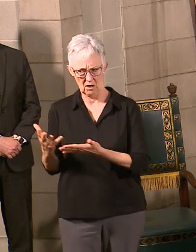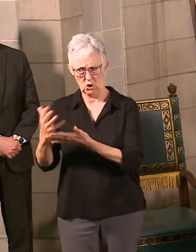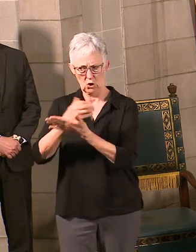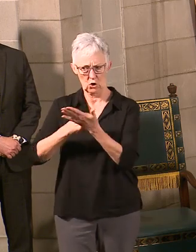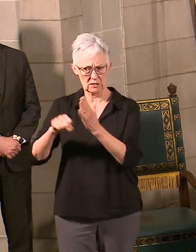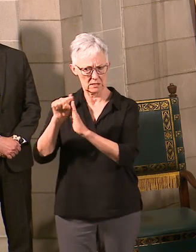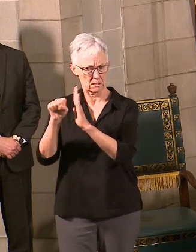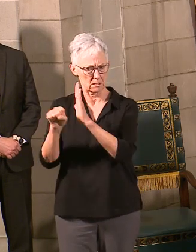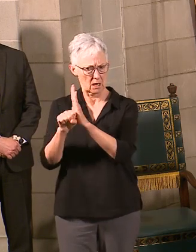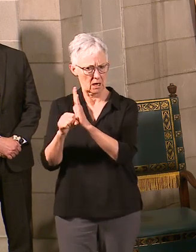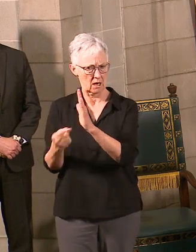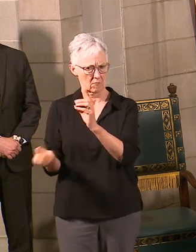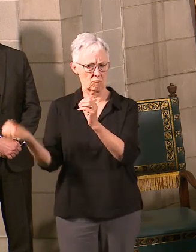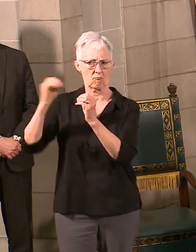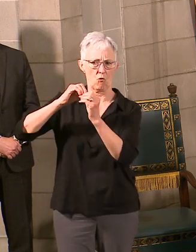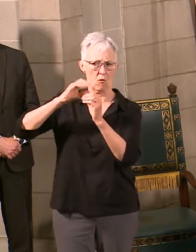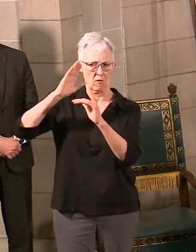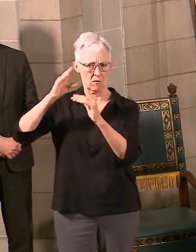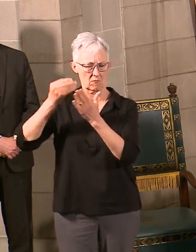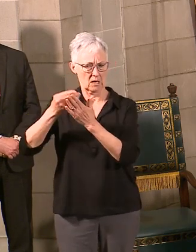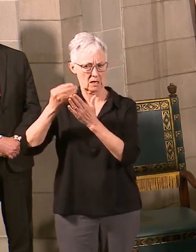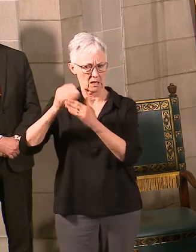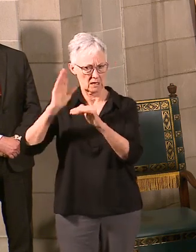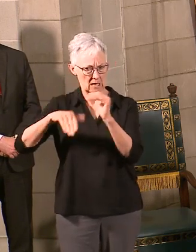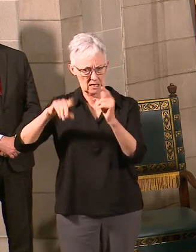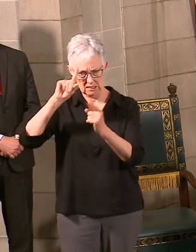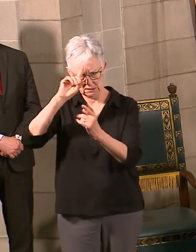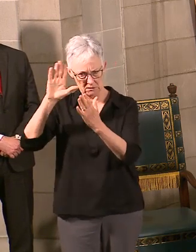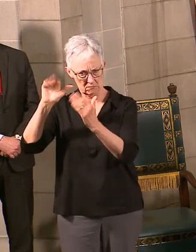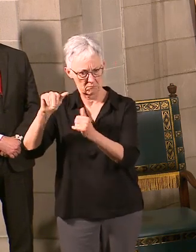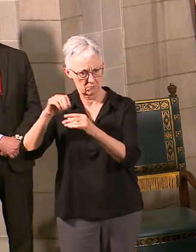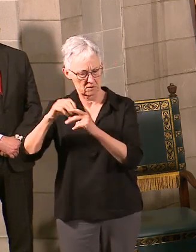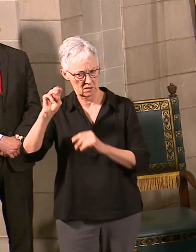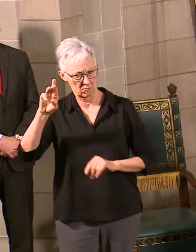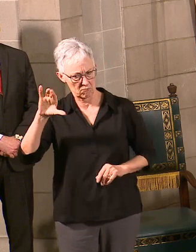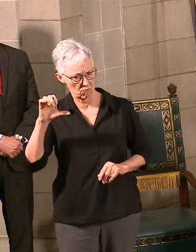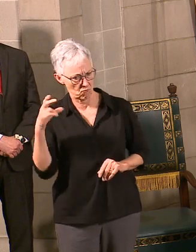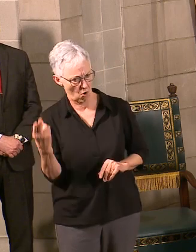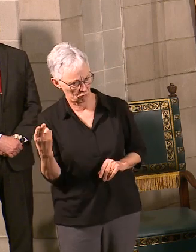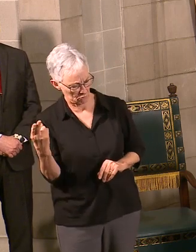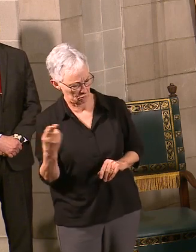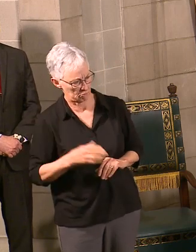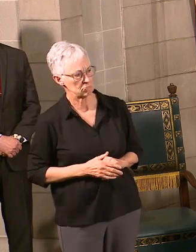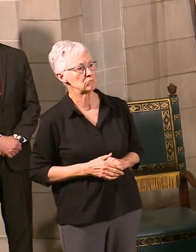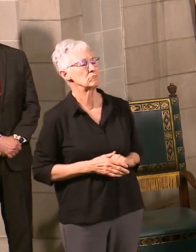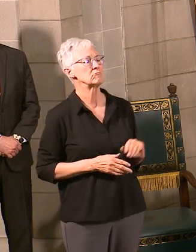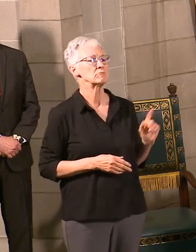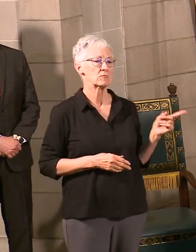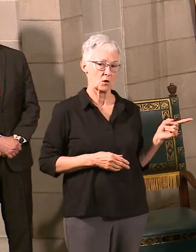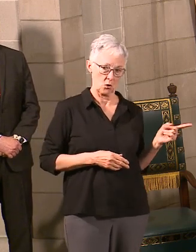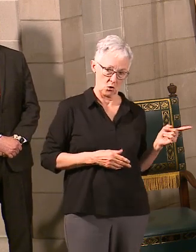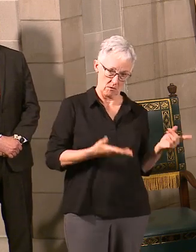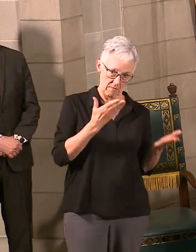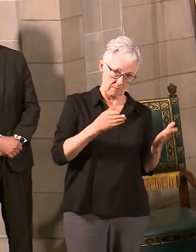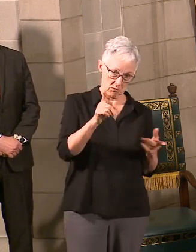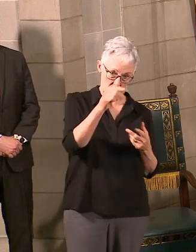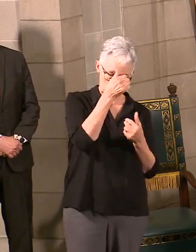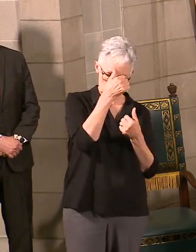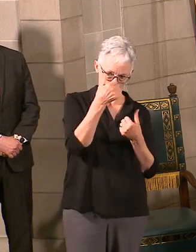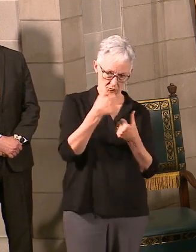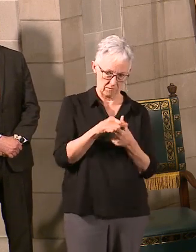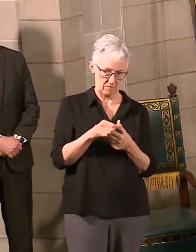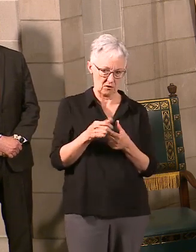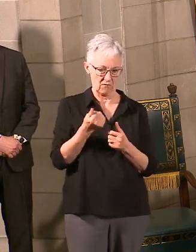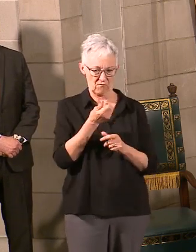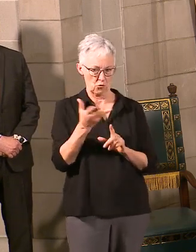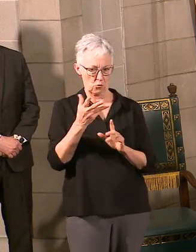Well, Grant, one of the things you may recall is that we actually had a number of months leading up to March that were exceeding our forecast.